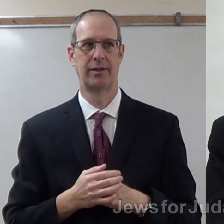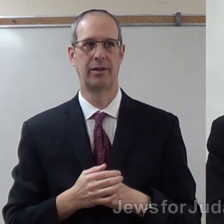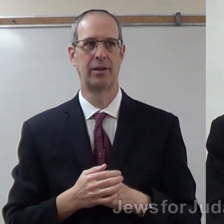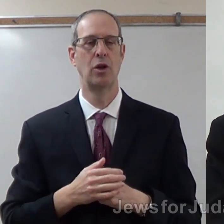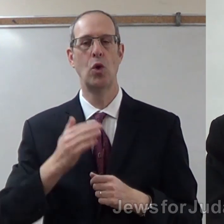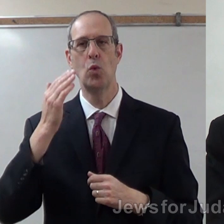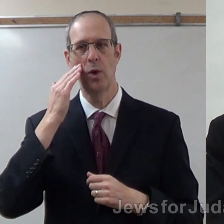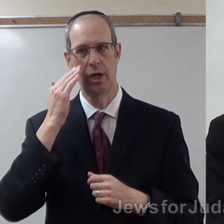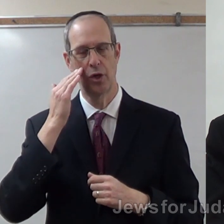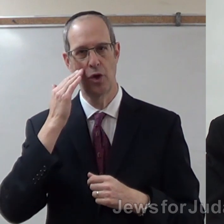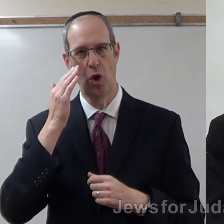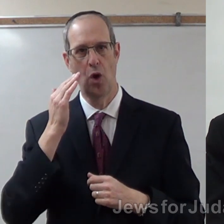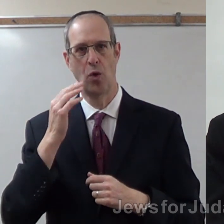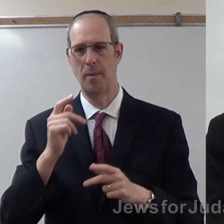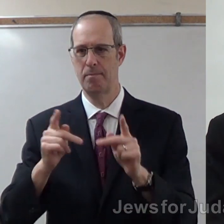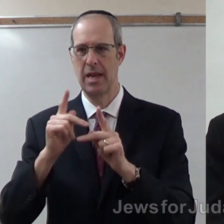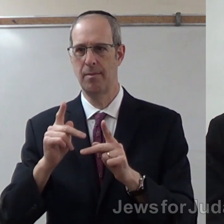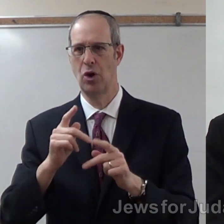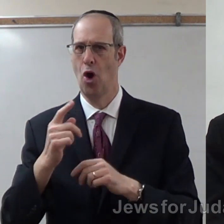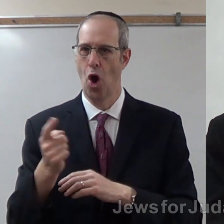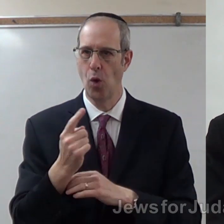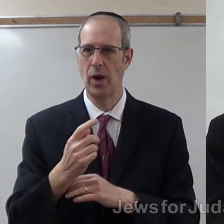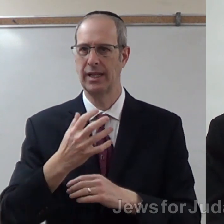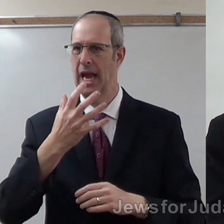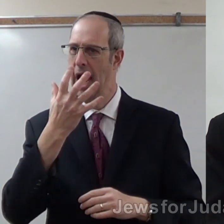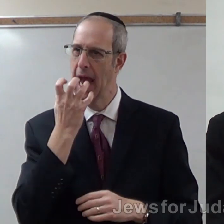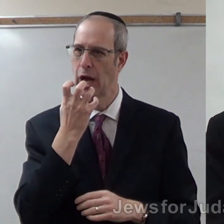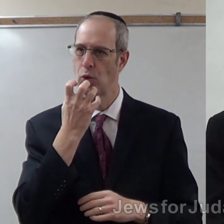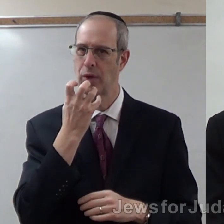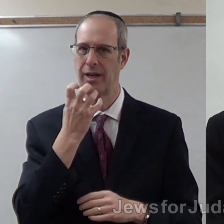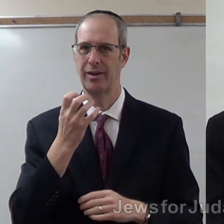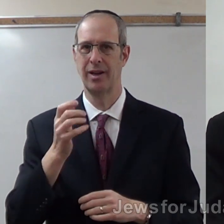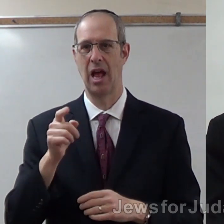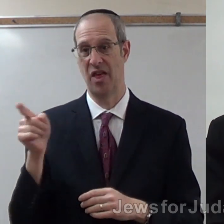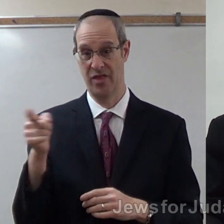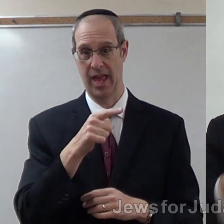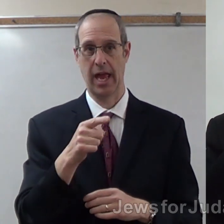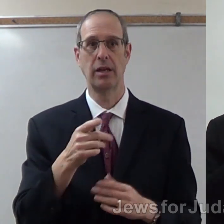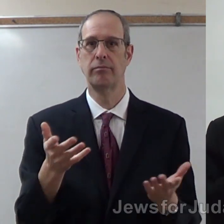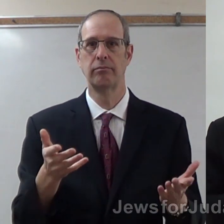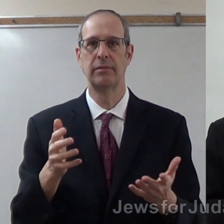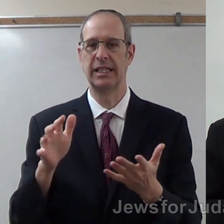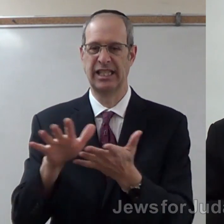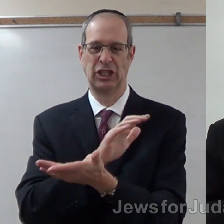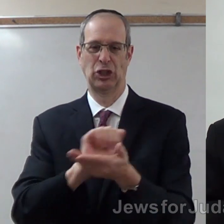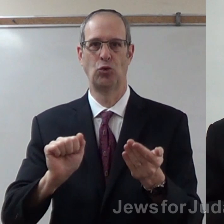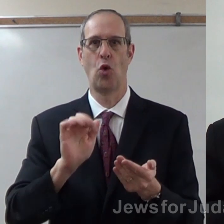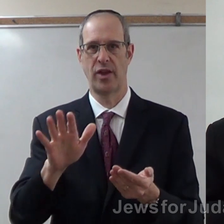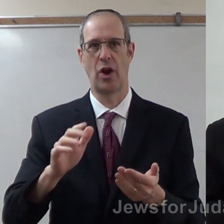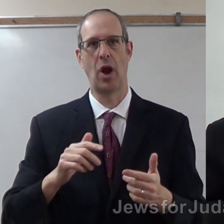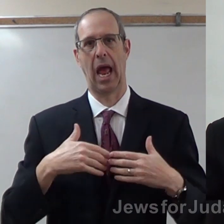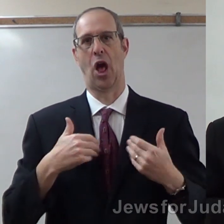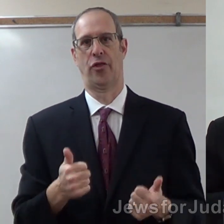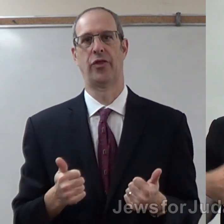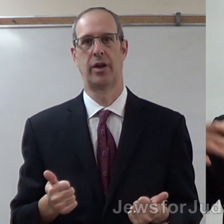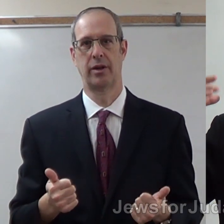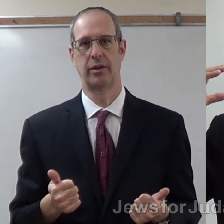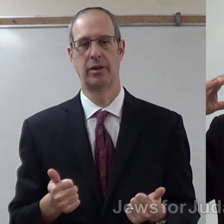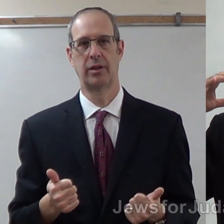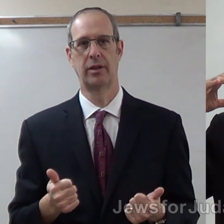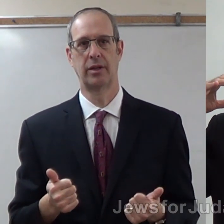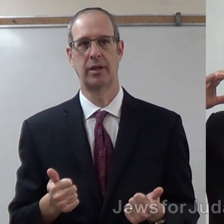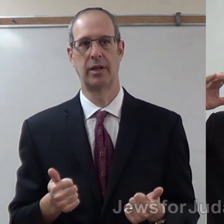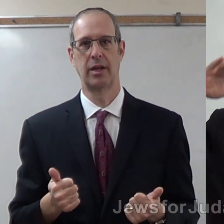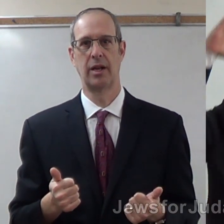We know that people that are angry, they destroy their health. It